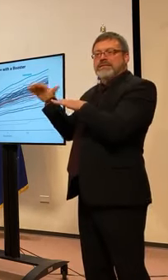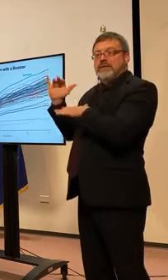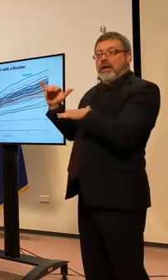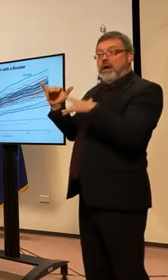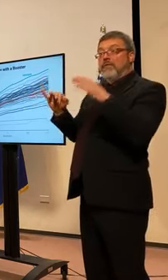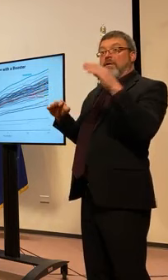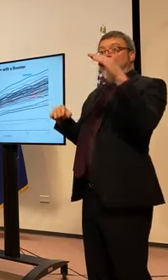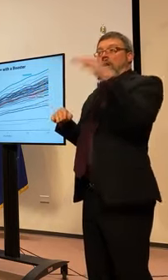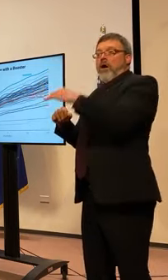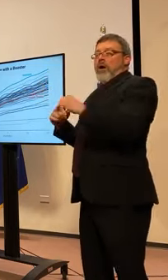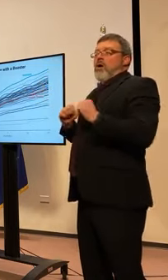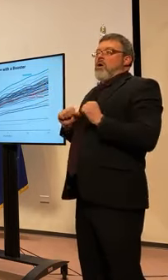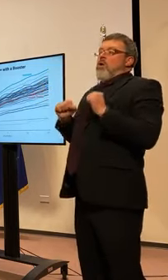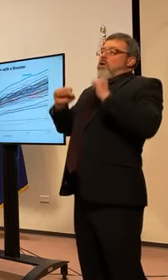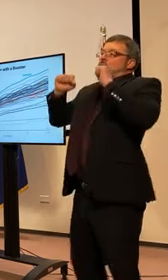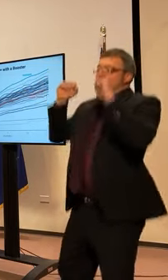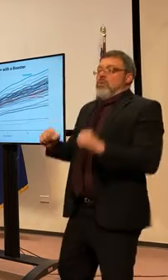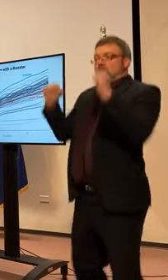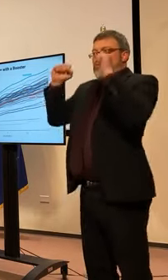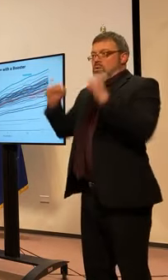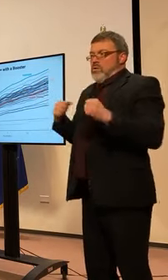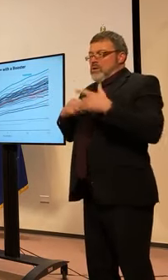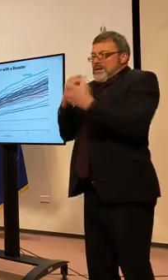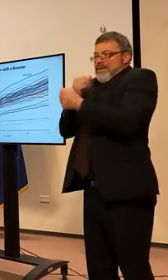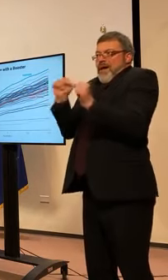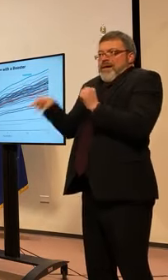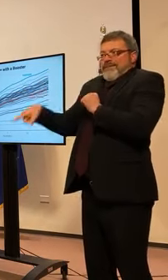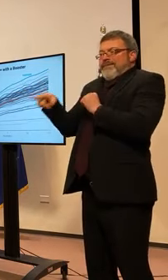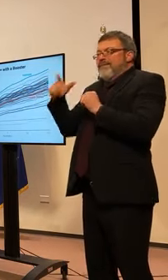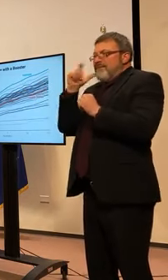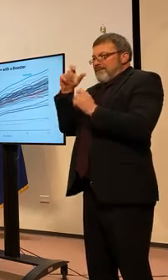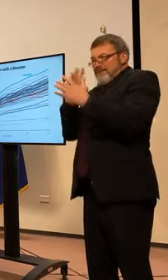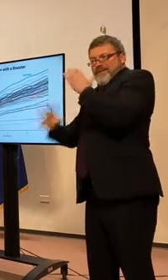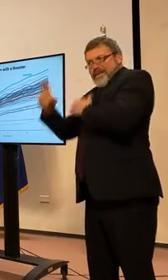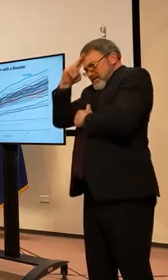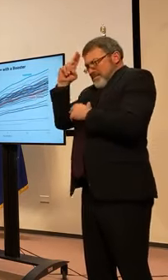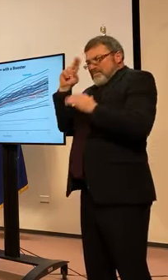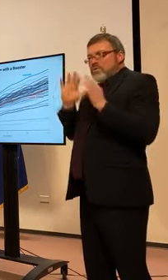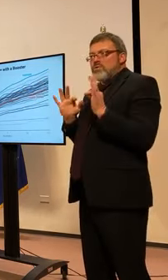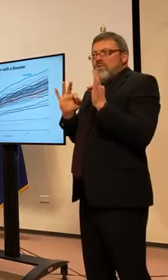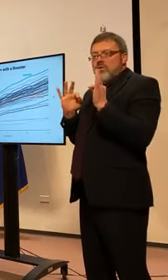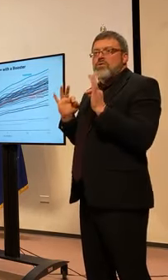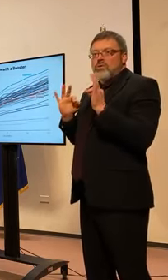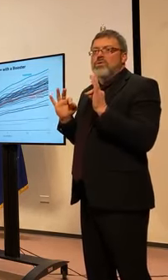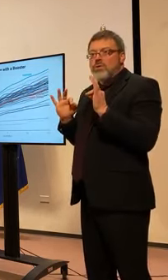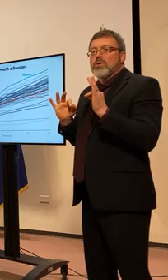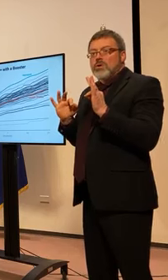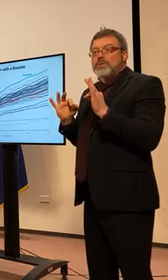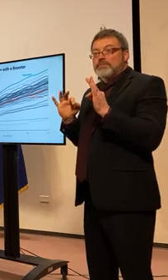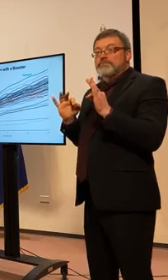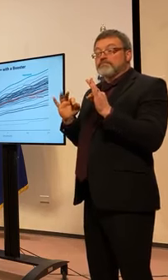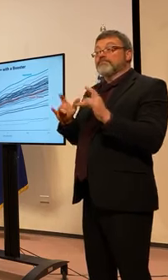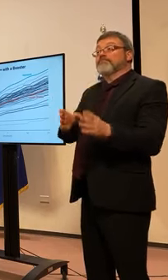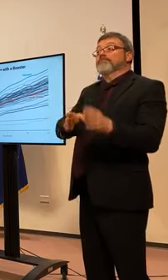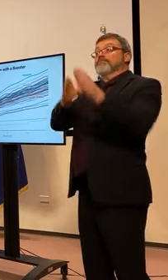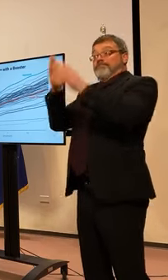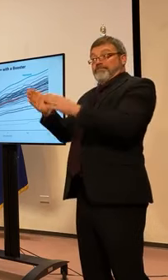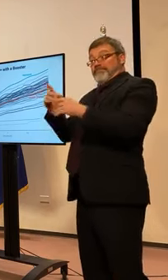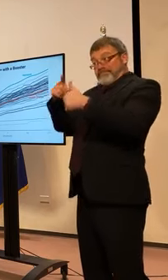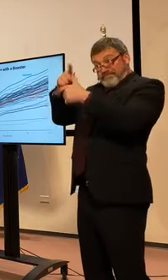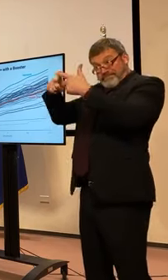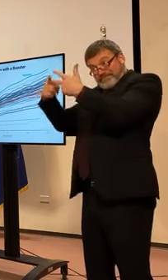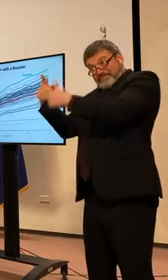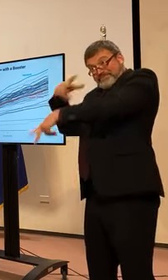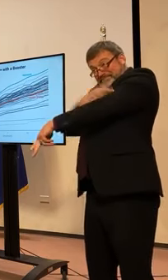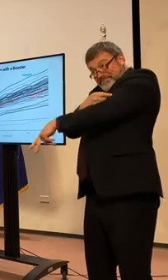certainly encouraging. And as we've said before, not a coincidence. When you look at the booster rates among that population, as you'll see on the